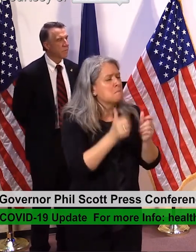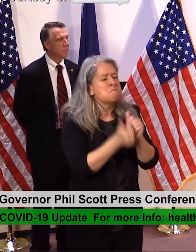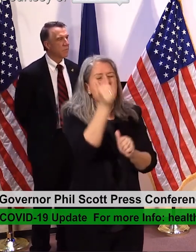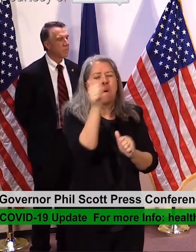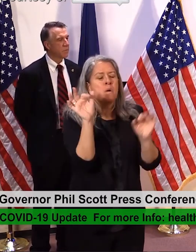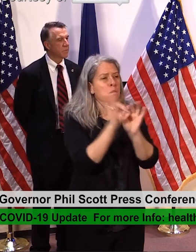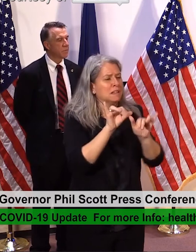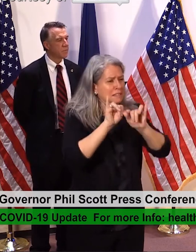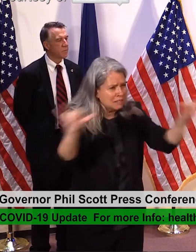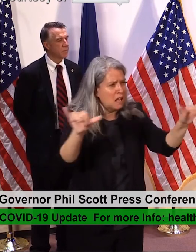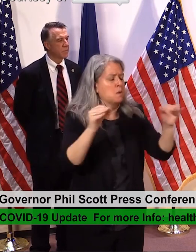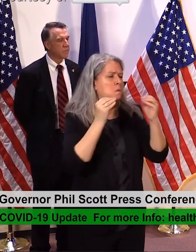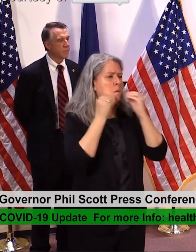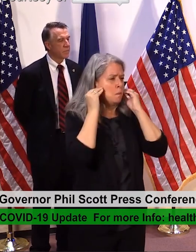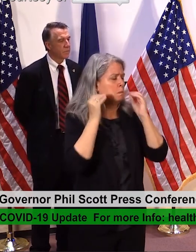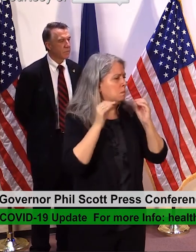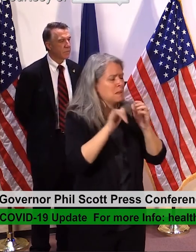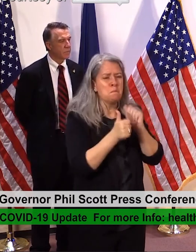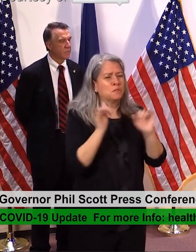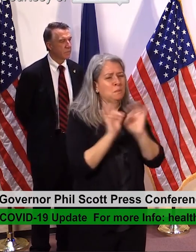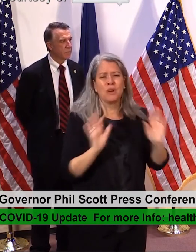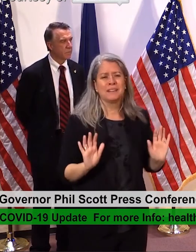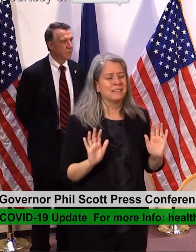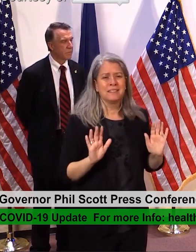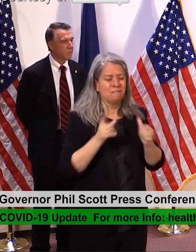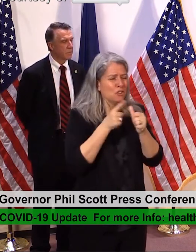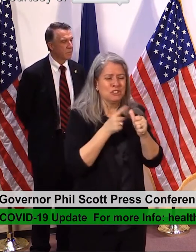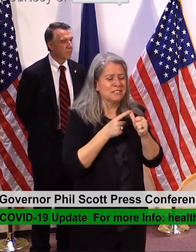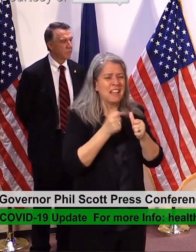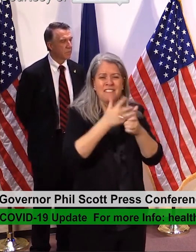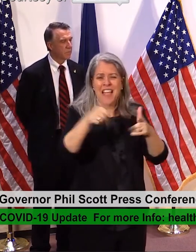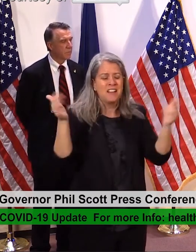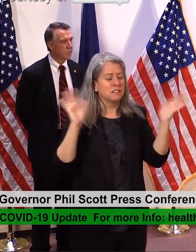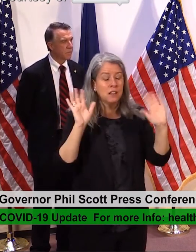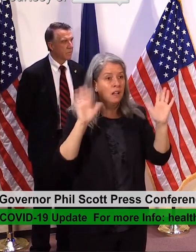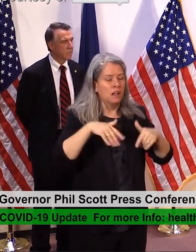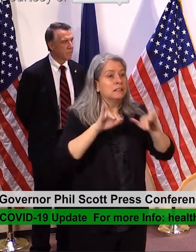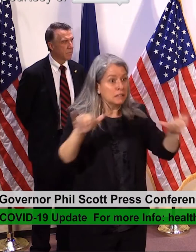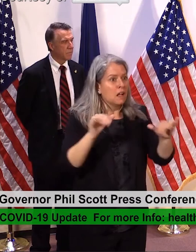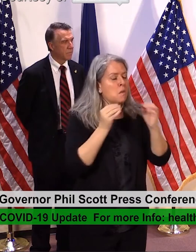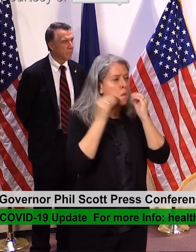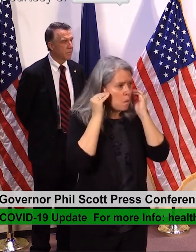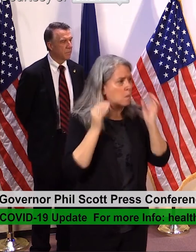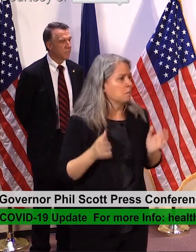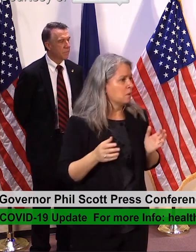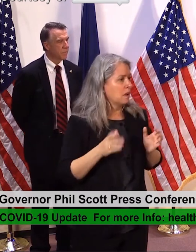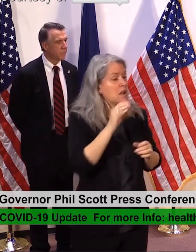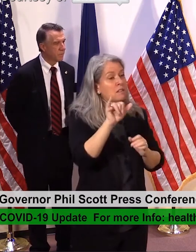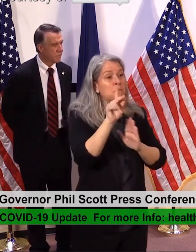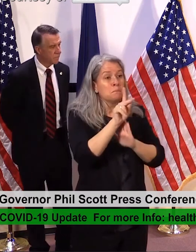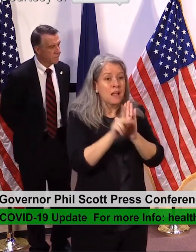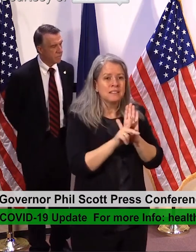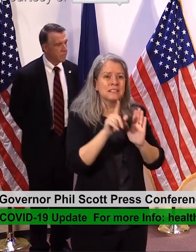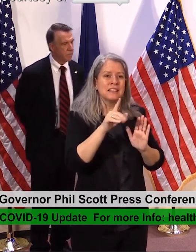distancing is still the policy, and what the governor said, that you should view this as an altruistic policy.